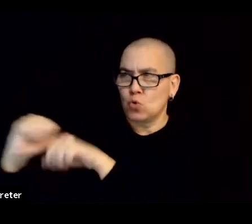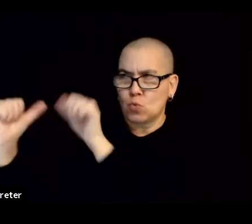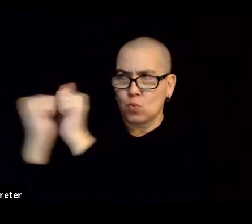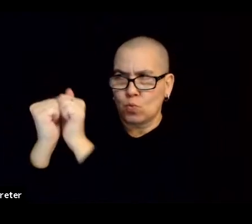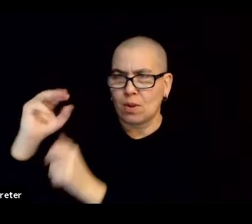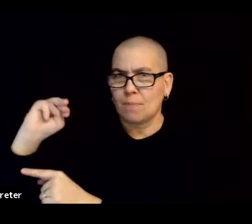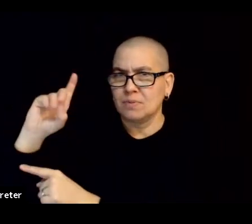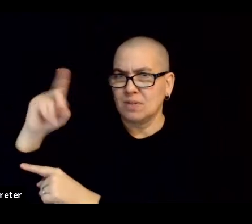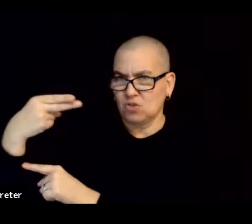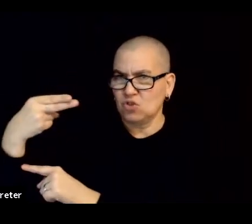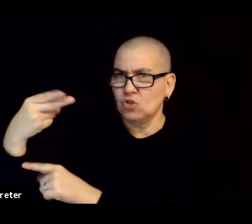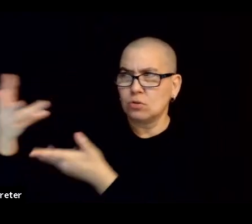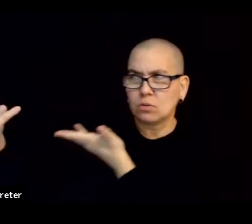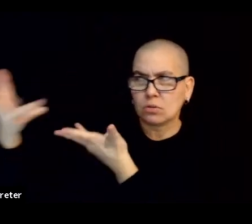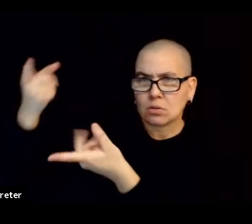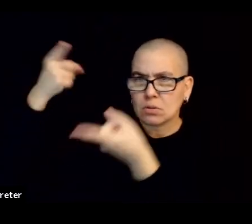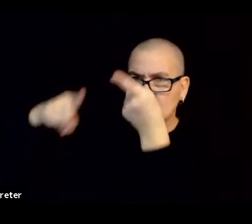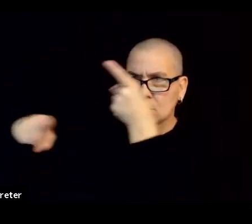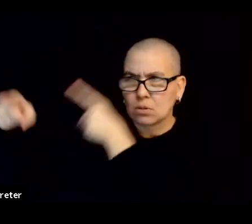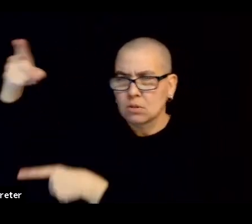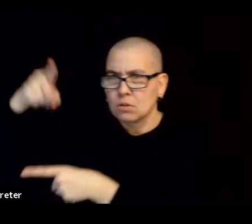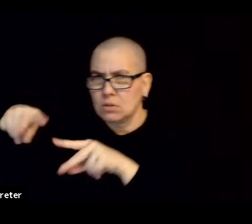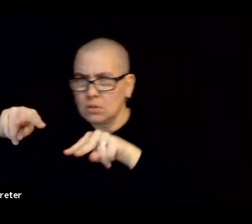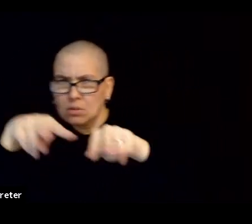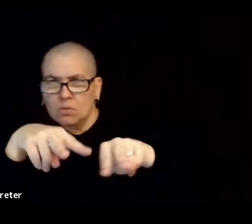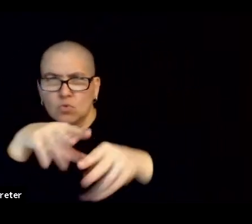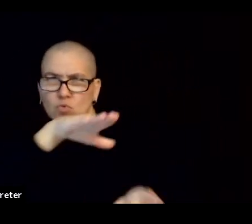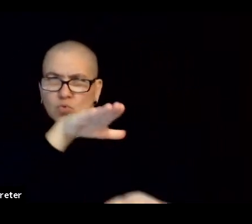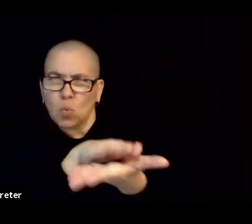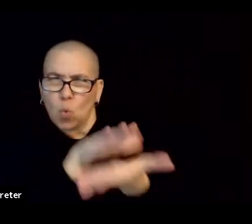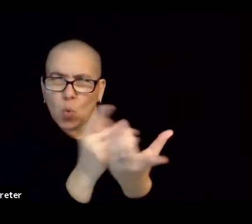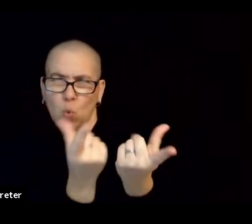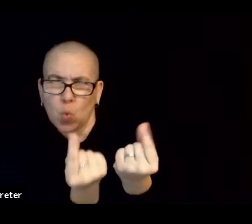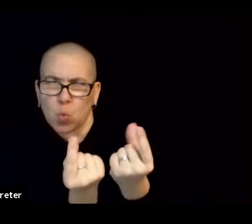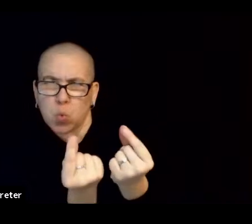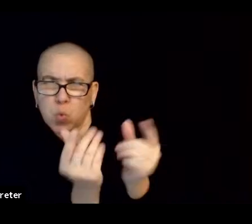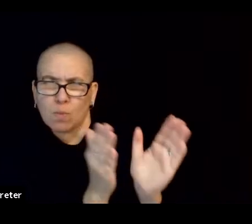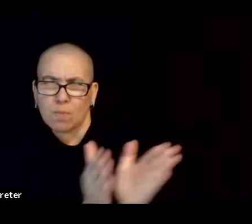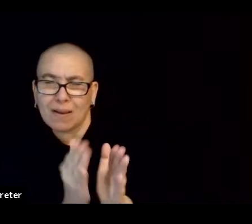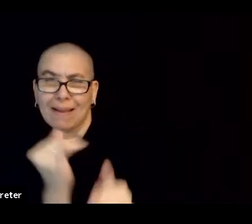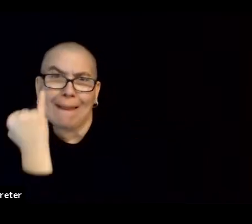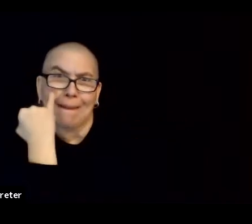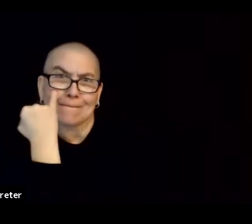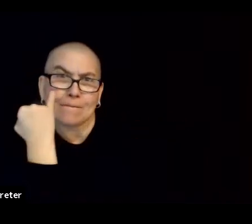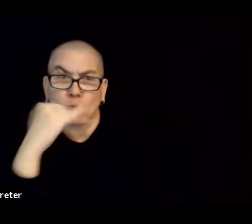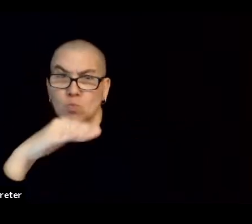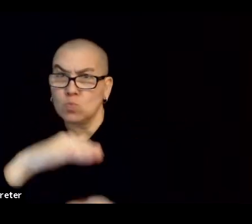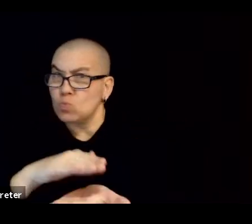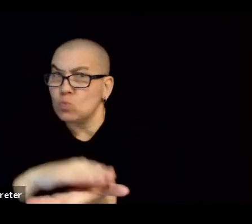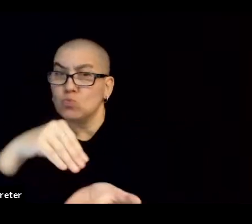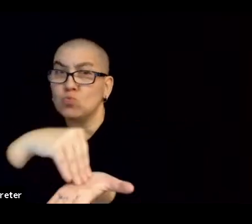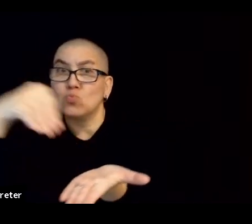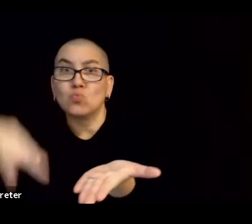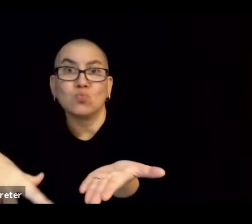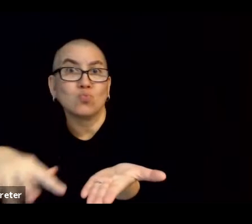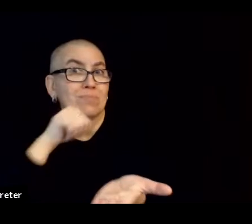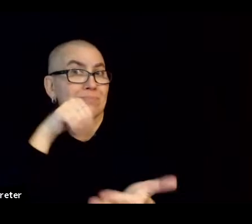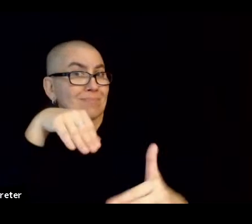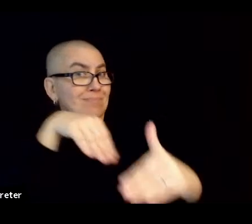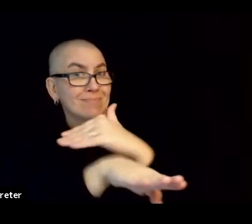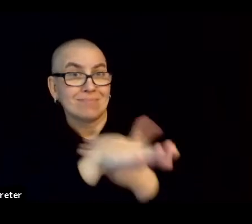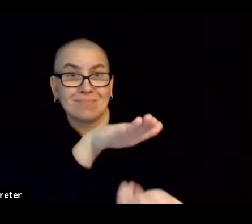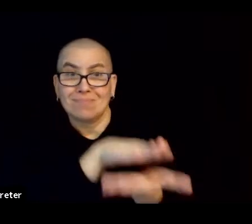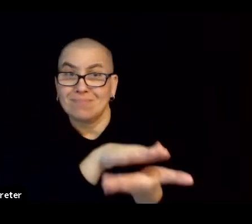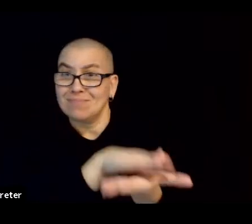have to consider with students not actually being in school. We know the important role that schools play in the lives of students. So in addition to academics,